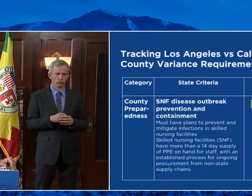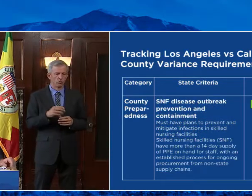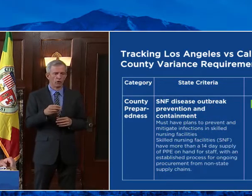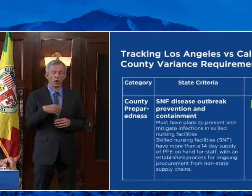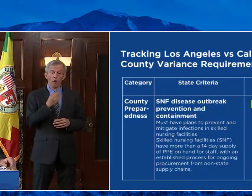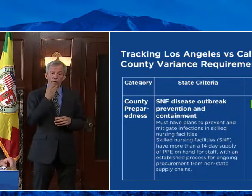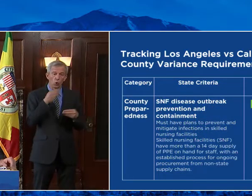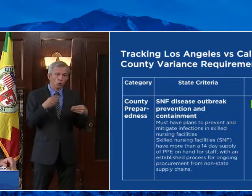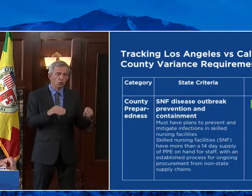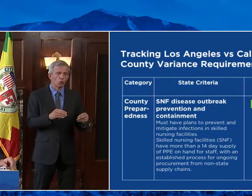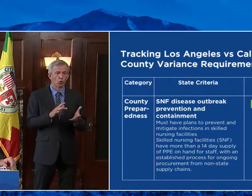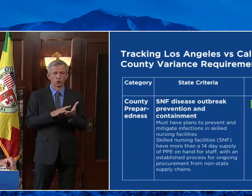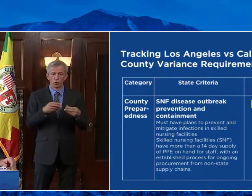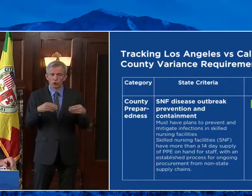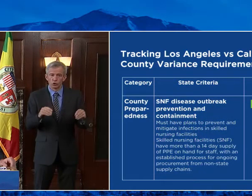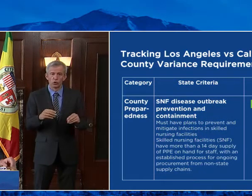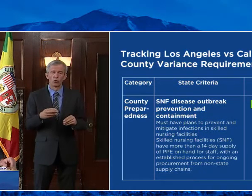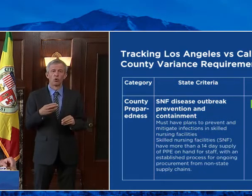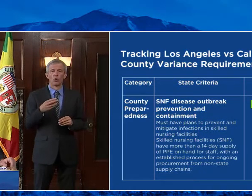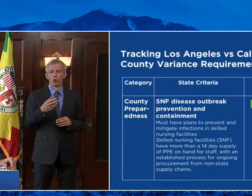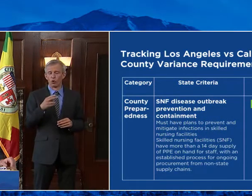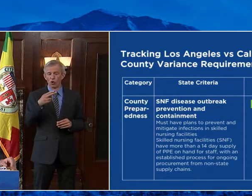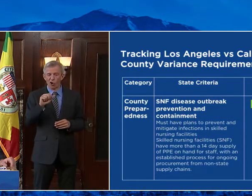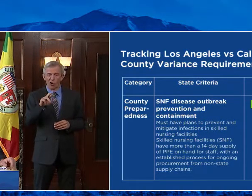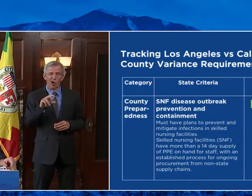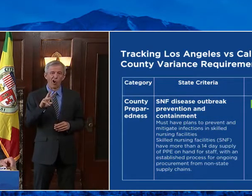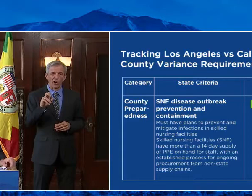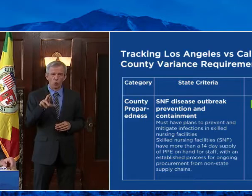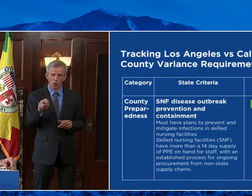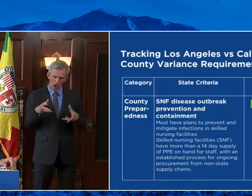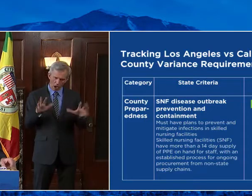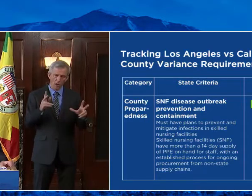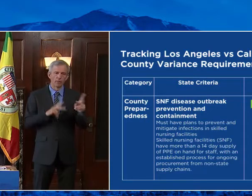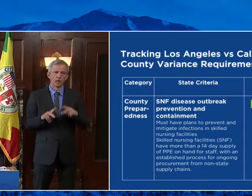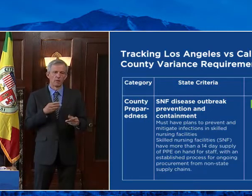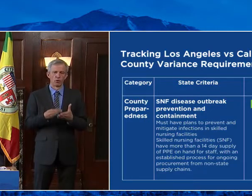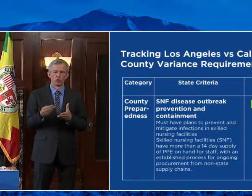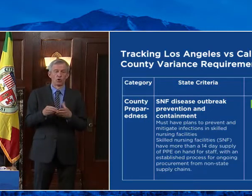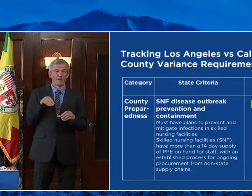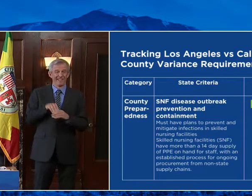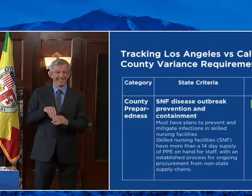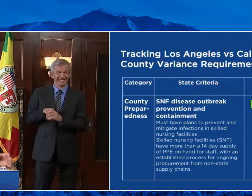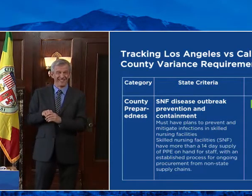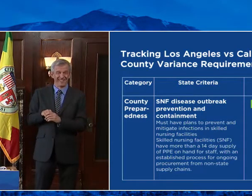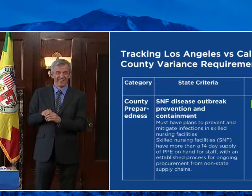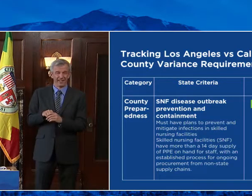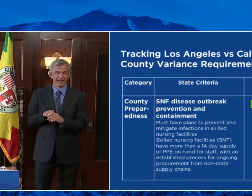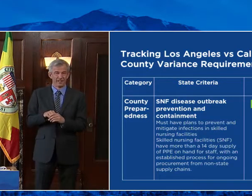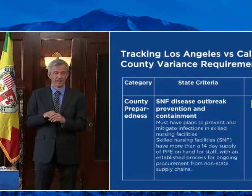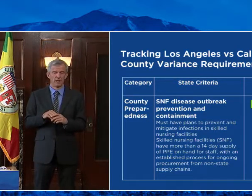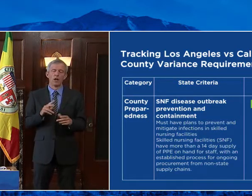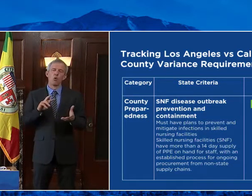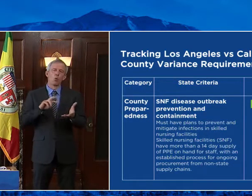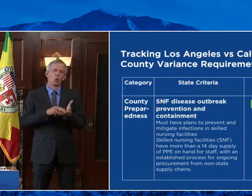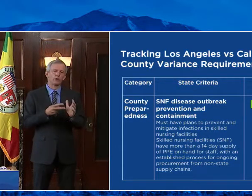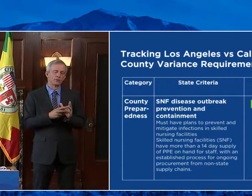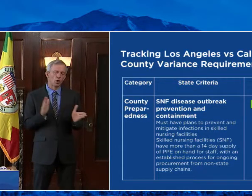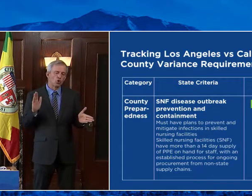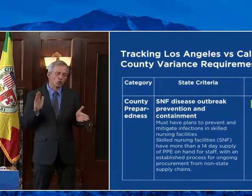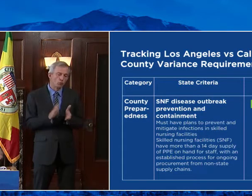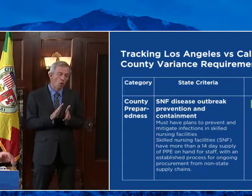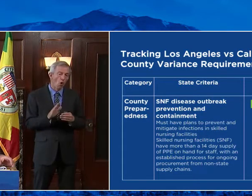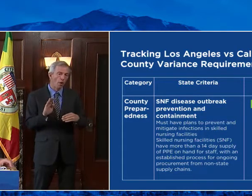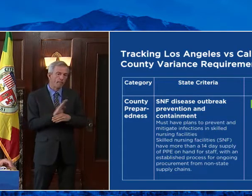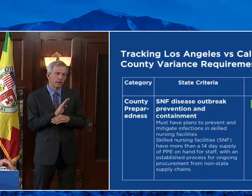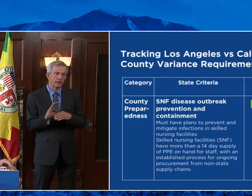and warehouse stores allow customers to shop inside. Simply put, that status quo has put our small retail businesses